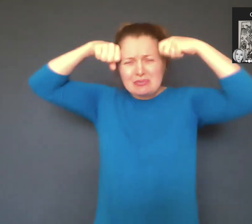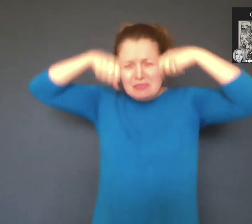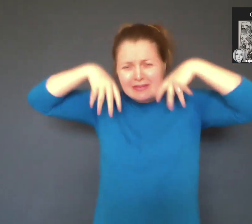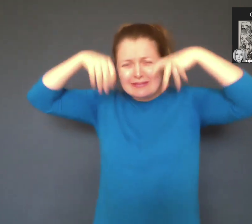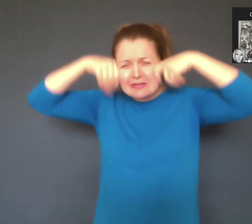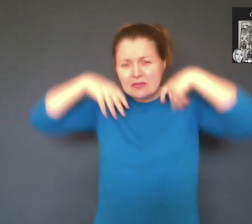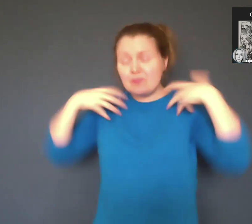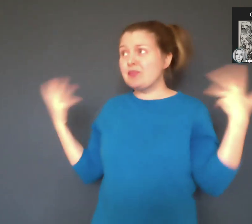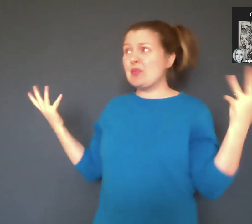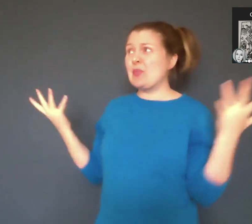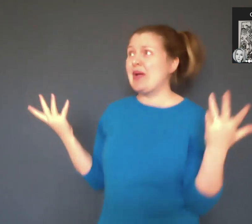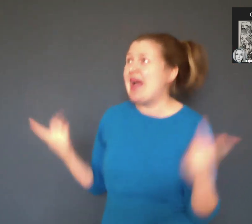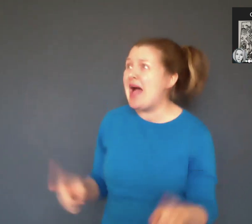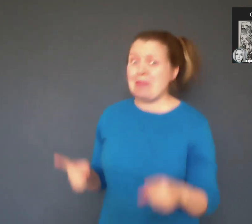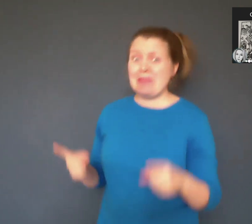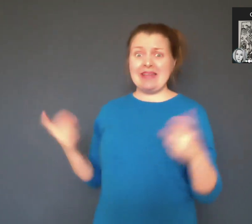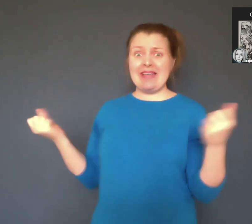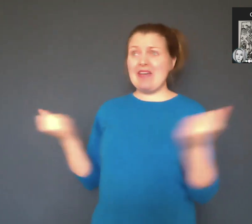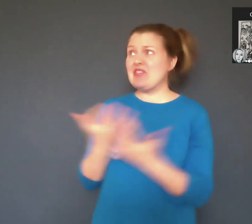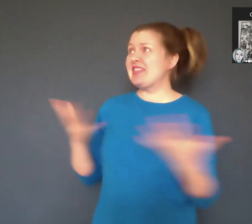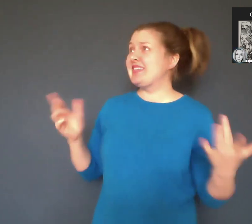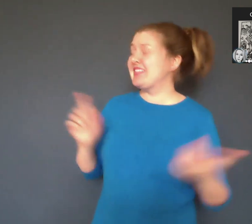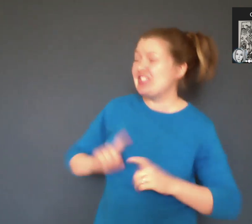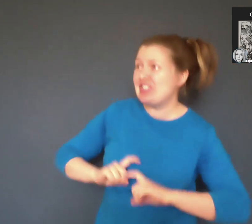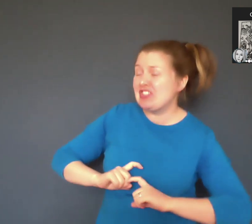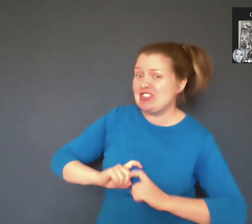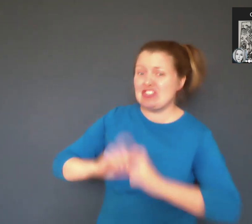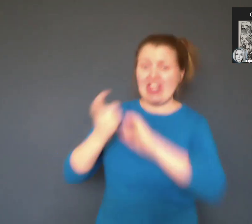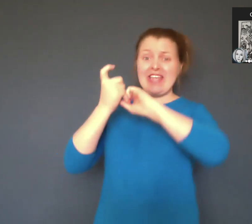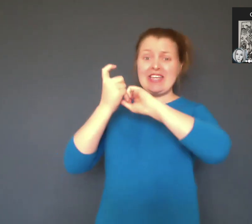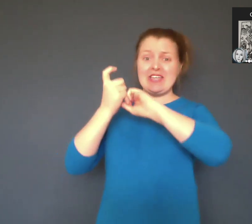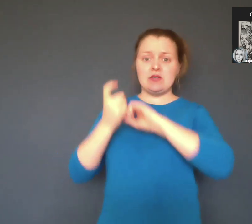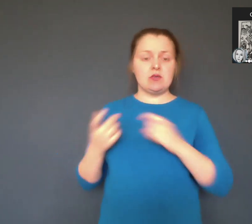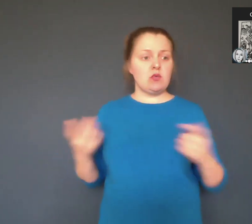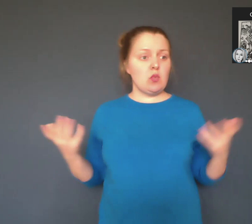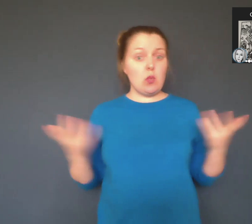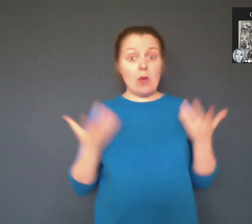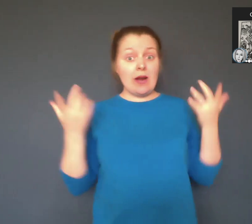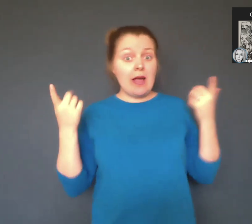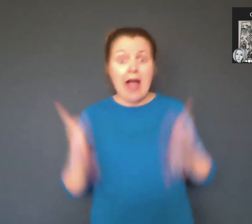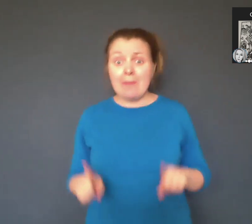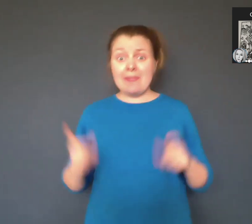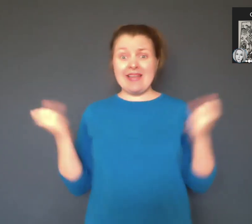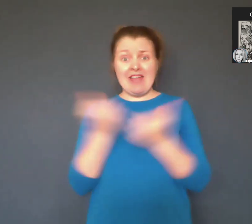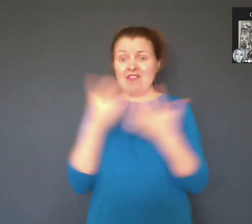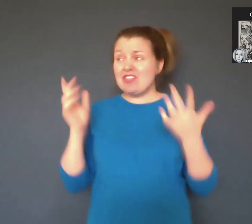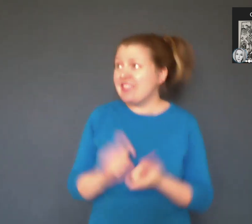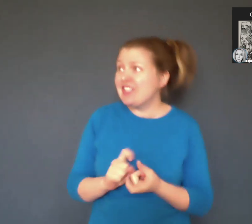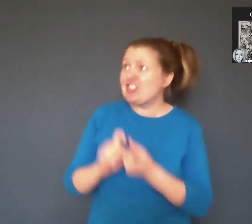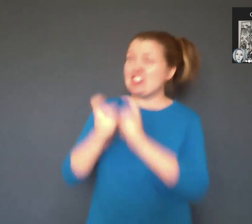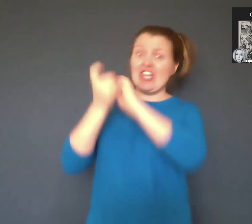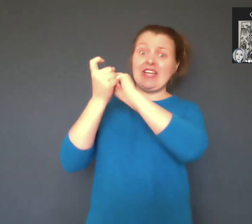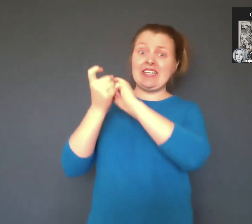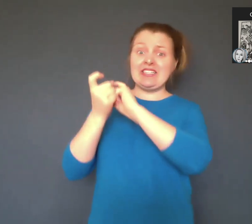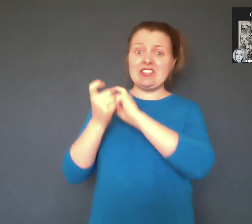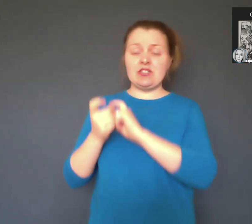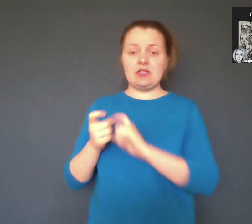"What happened?" he said. "Everything's changed." His words were punctuated by hiccups. "My dad divorced my mom, and my mom's